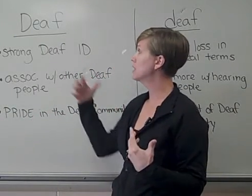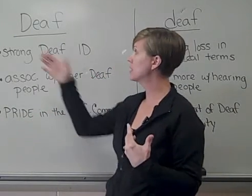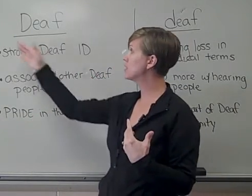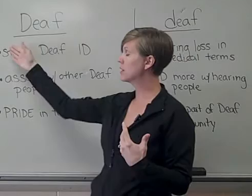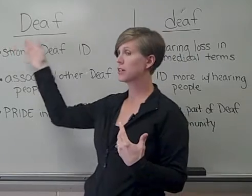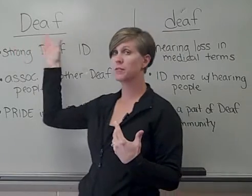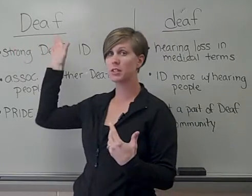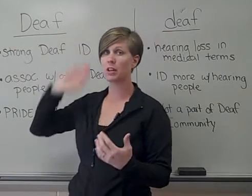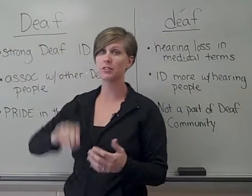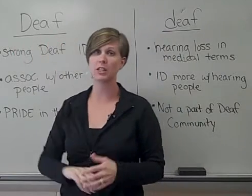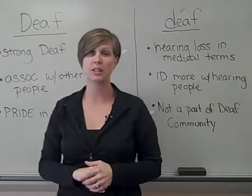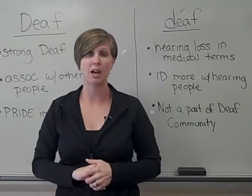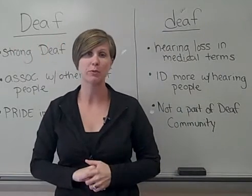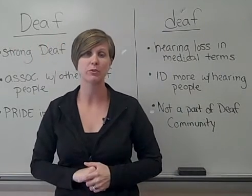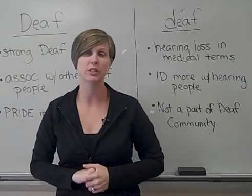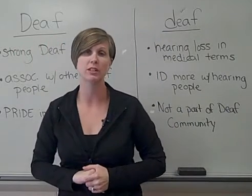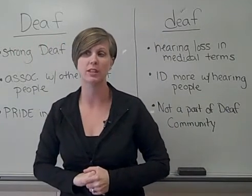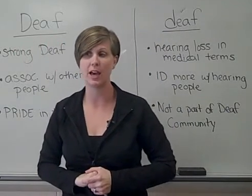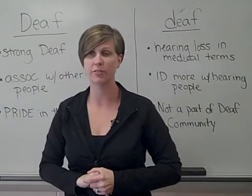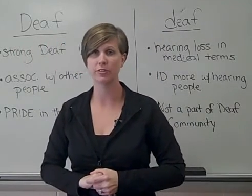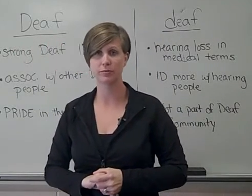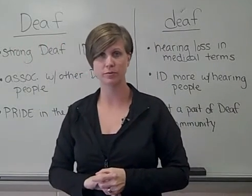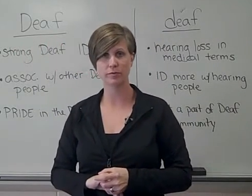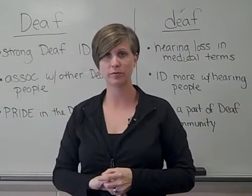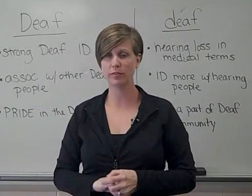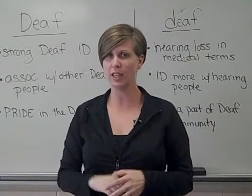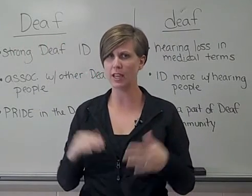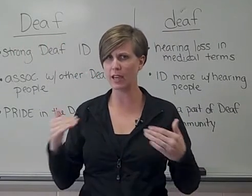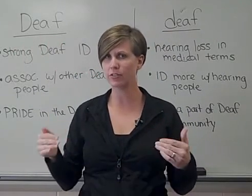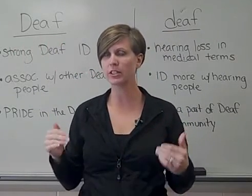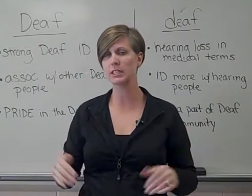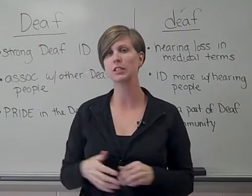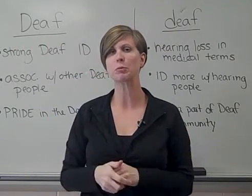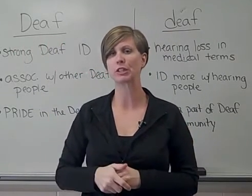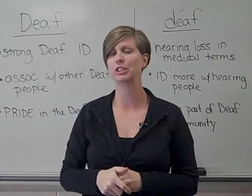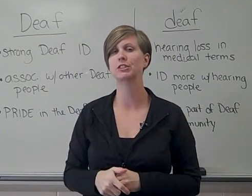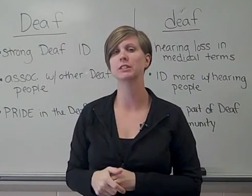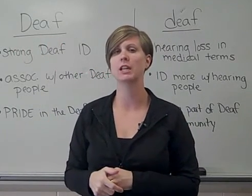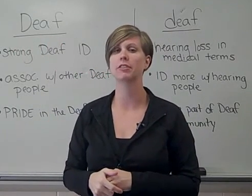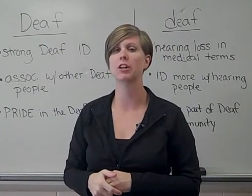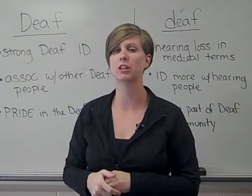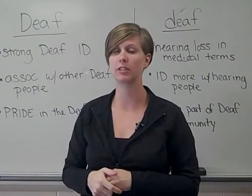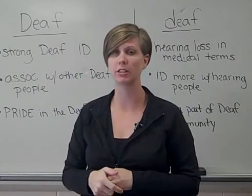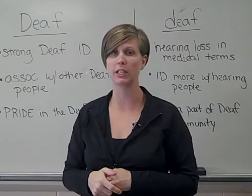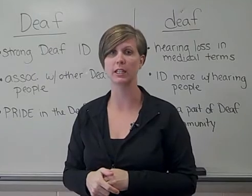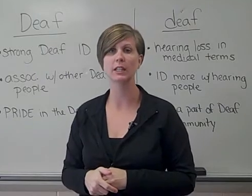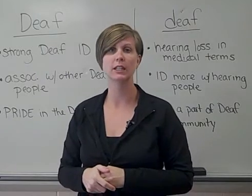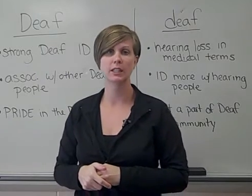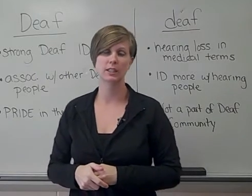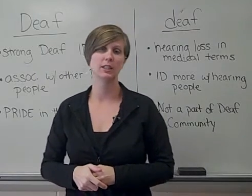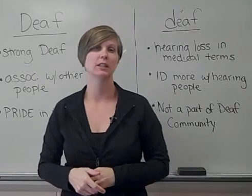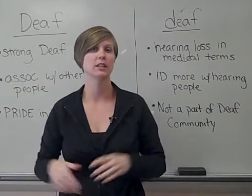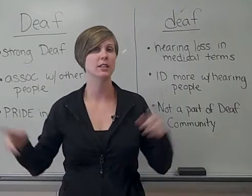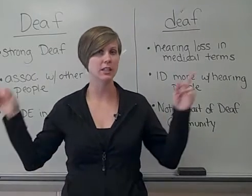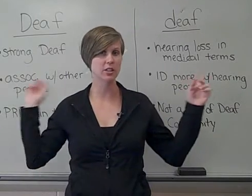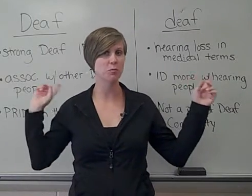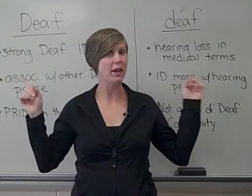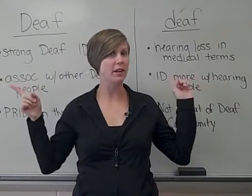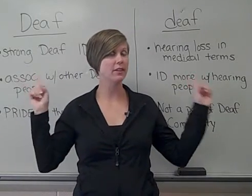and consider themselves as capital D deaf. Every single person who is deaf and hard of hearing needs to make